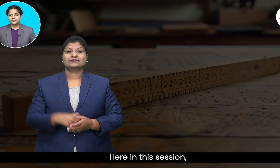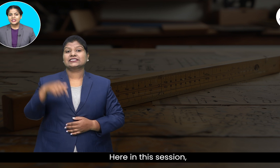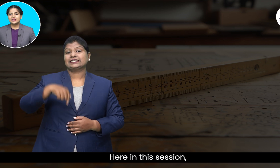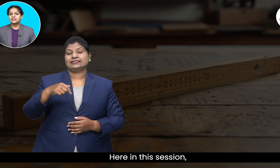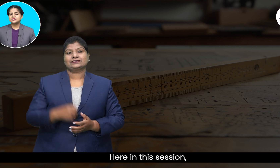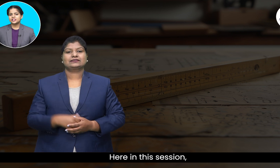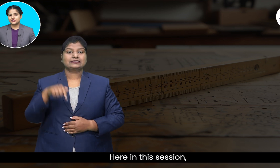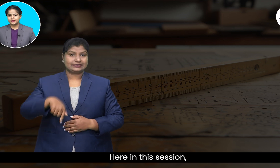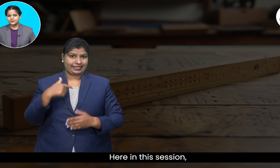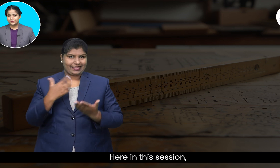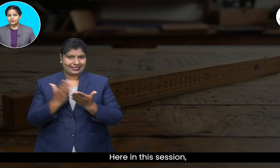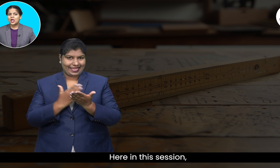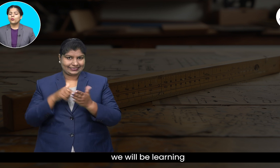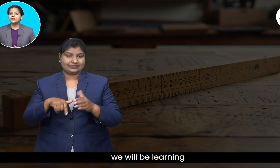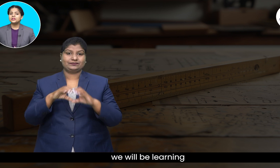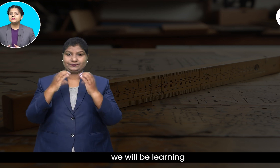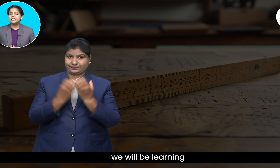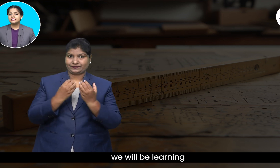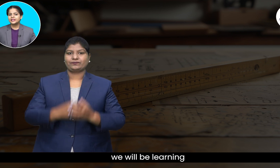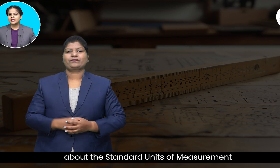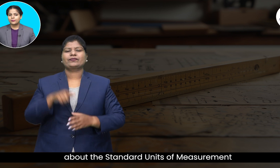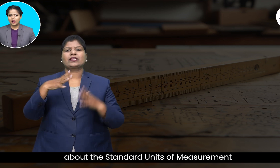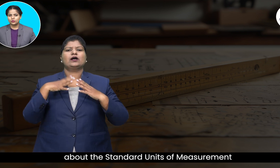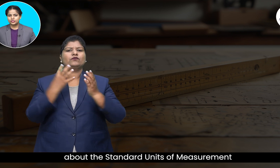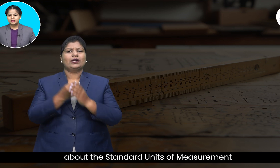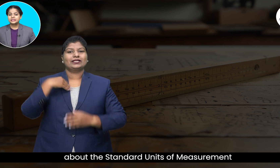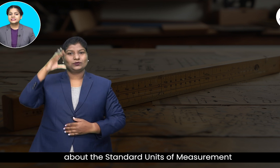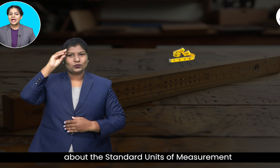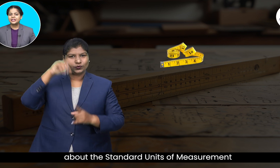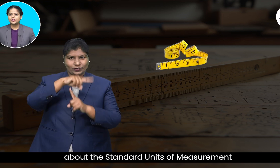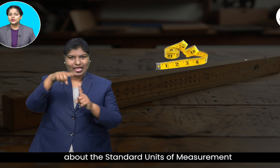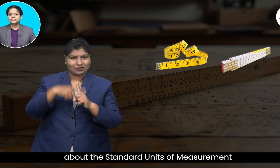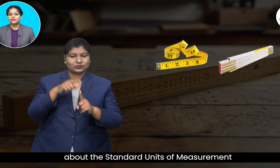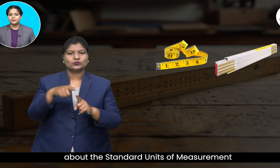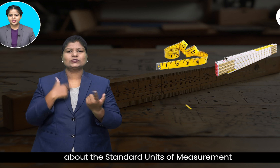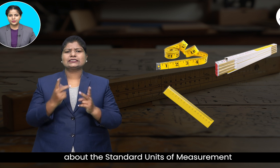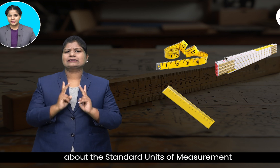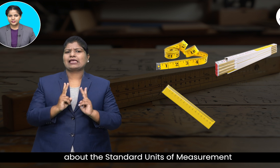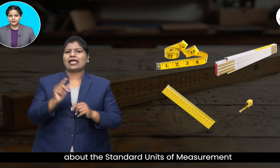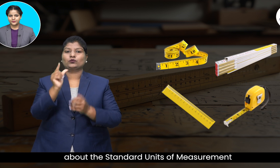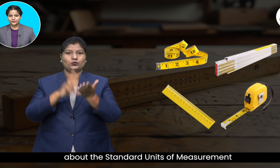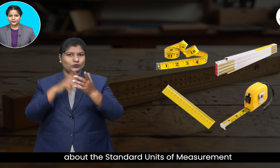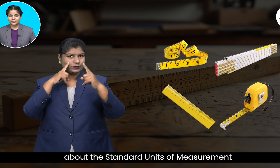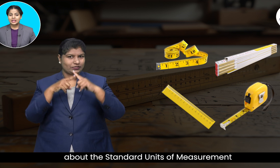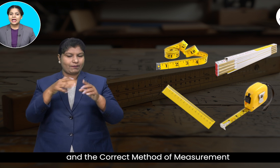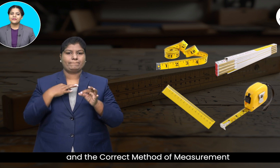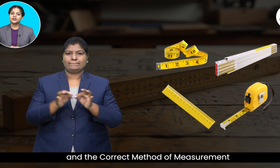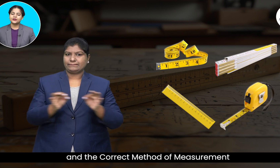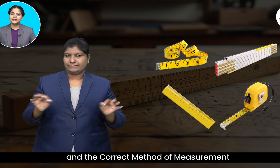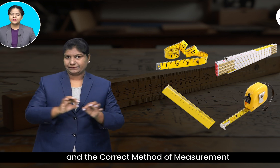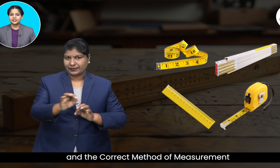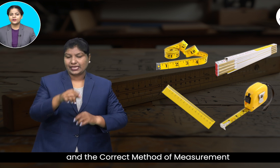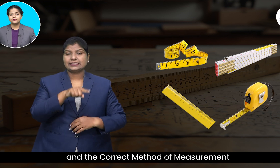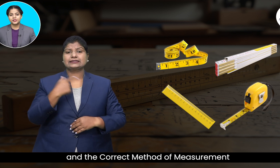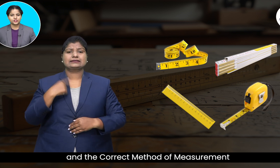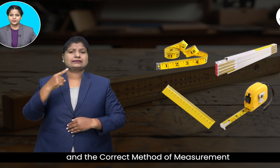Here, in this session, we will be learning about the standard units of measurement and the